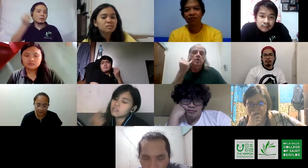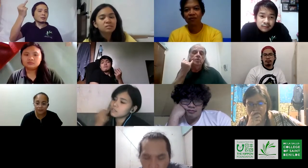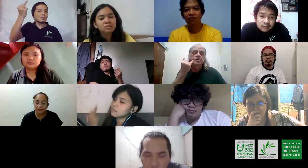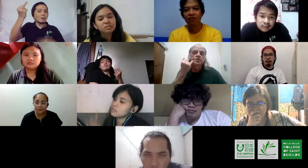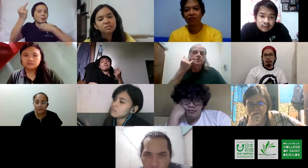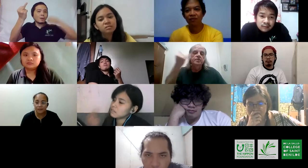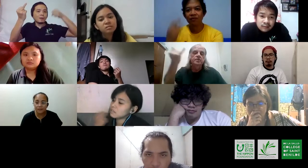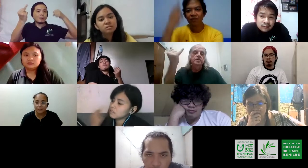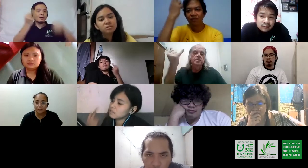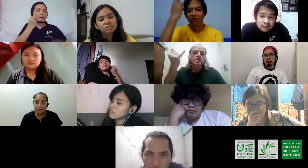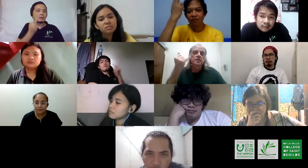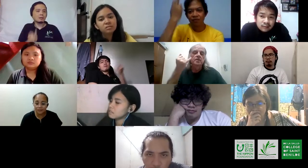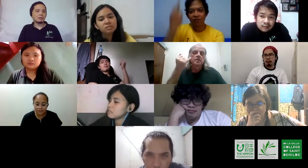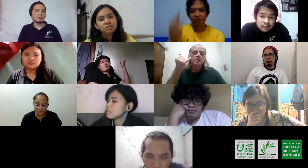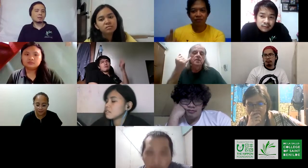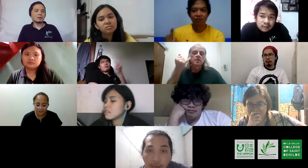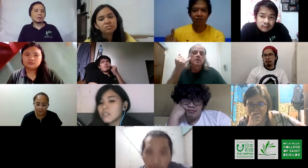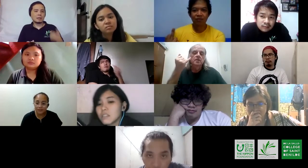and older sister,